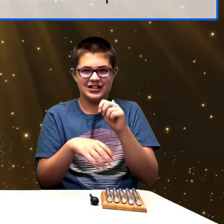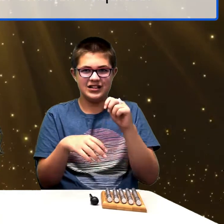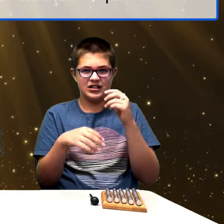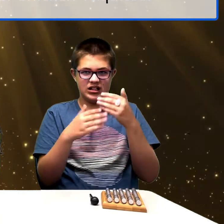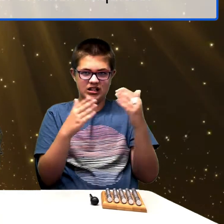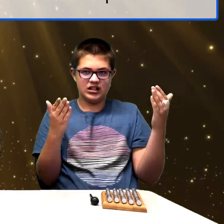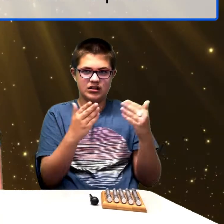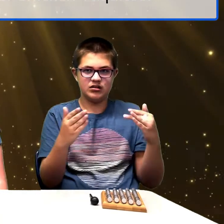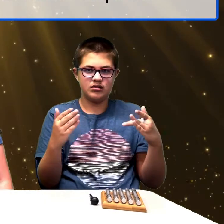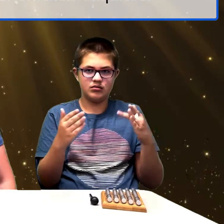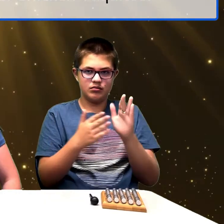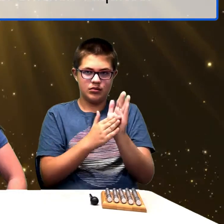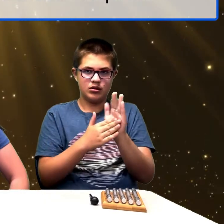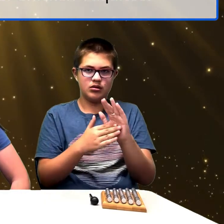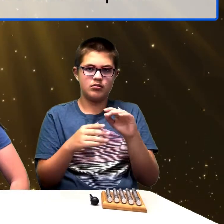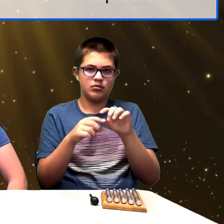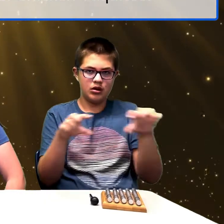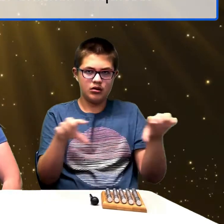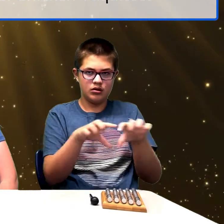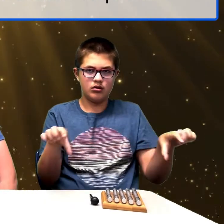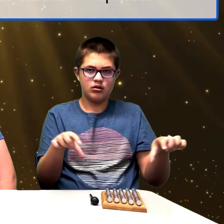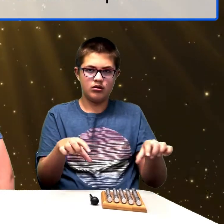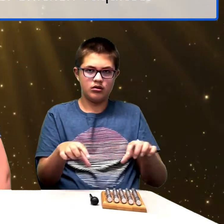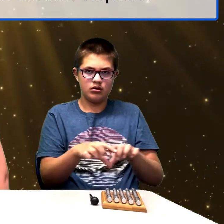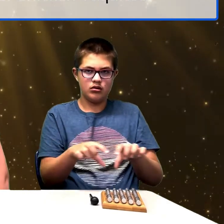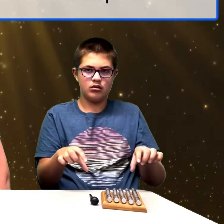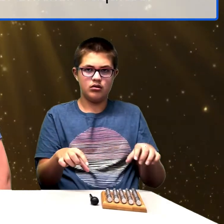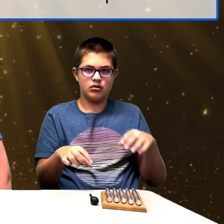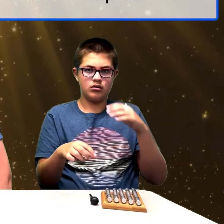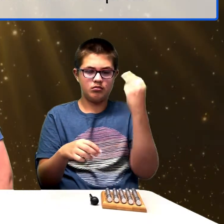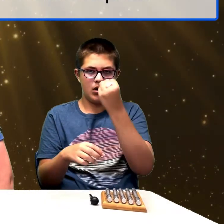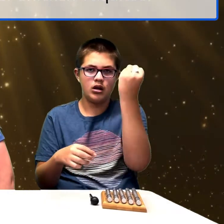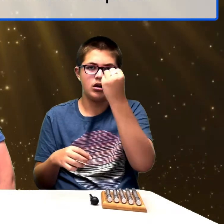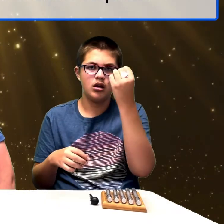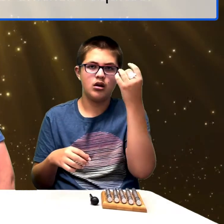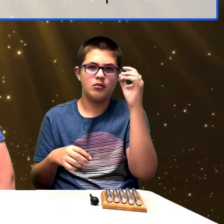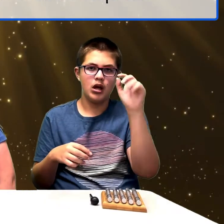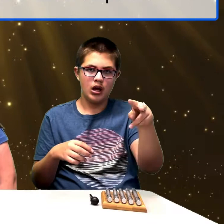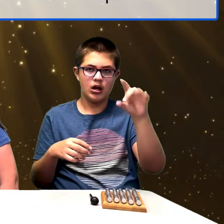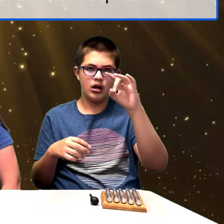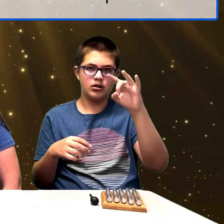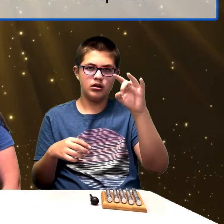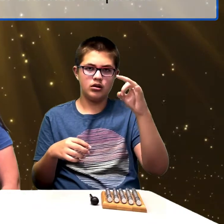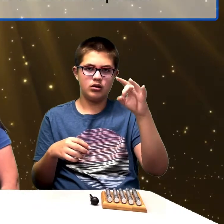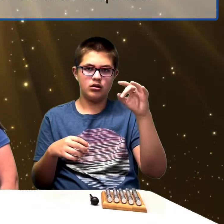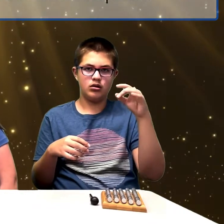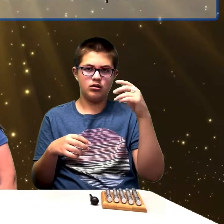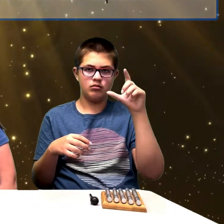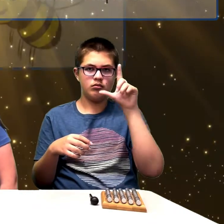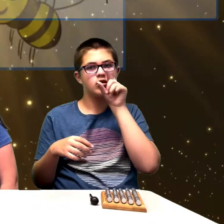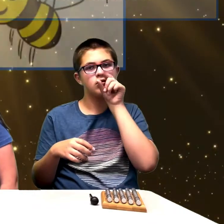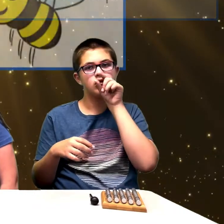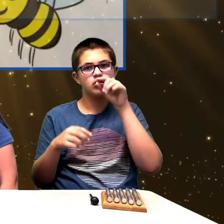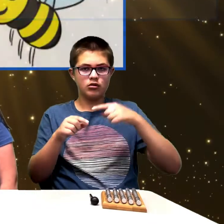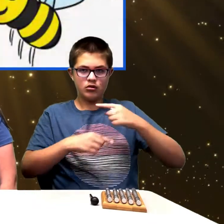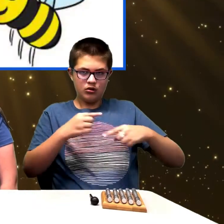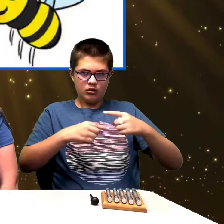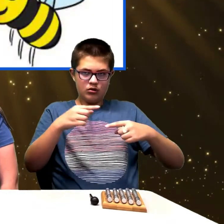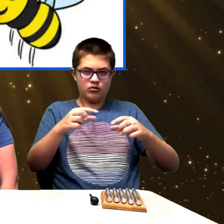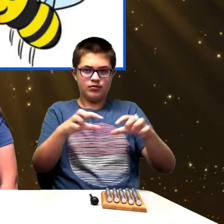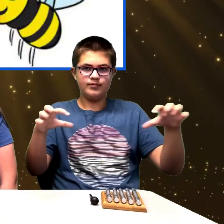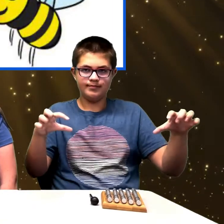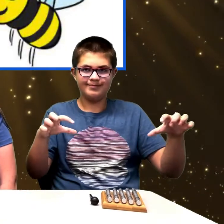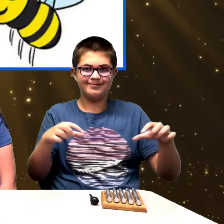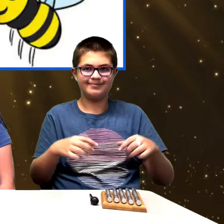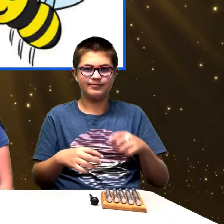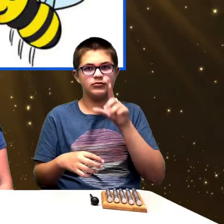enchiladas. Monday, May 16th, the RT Kitchen is serving chicken taquitos. Stay tuned for your sight